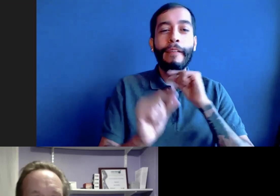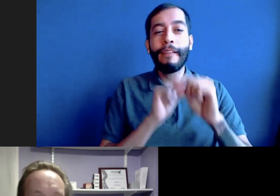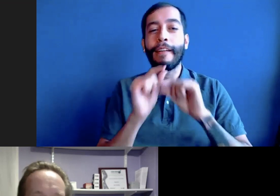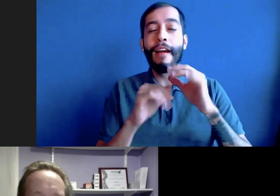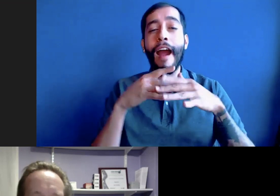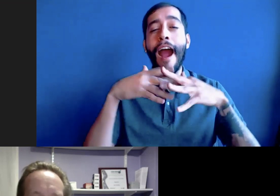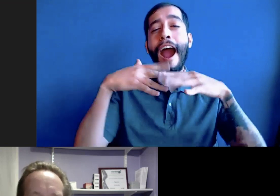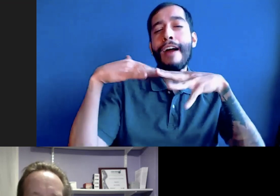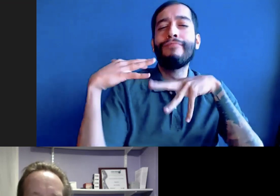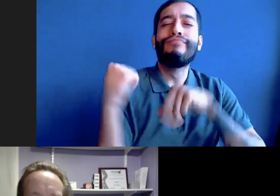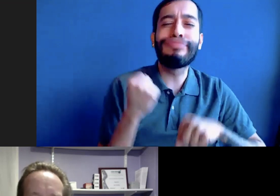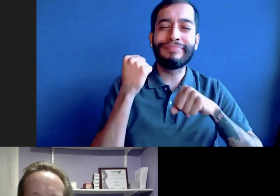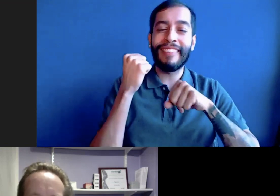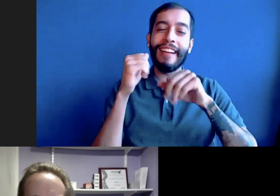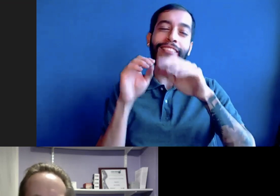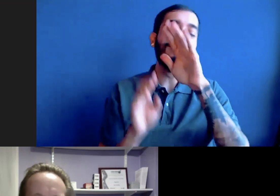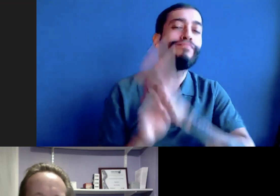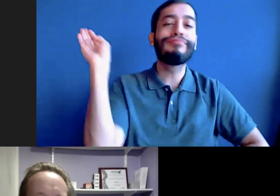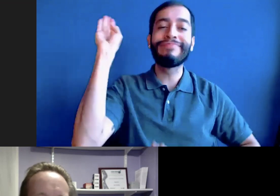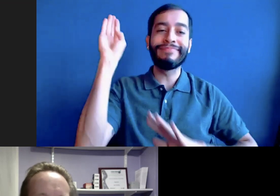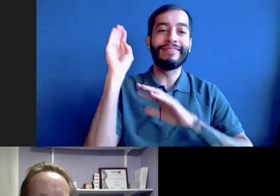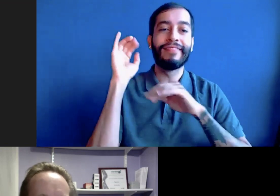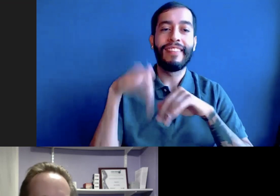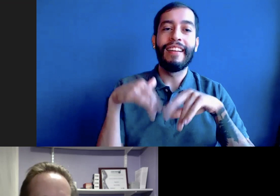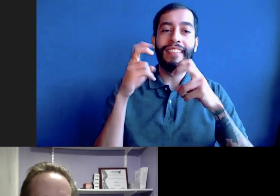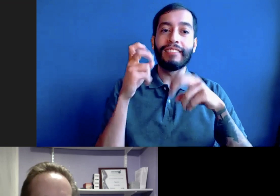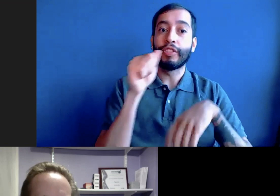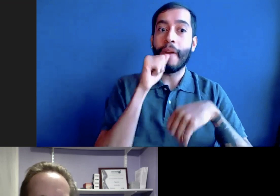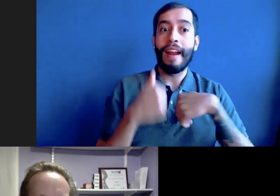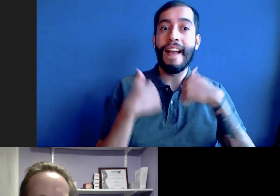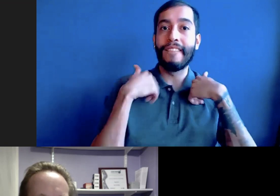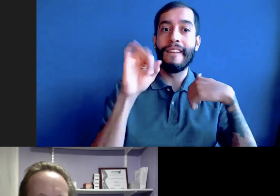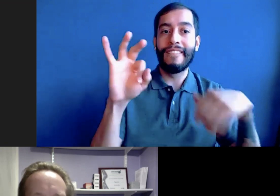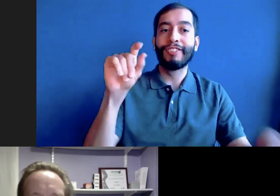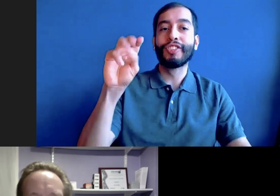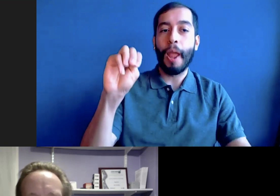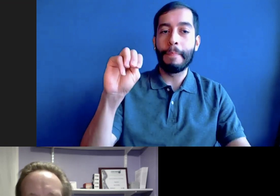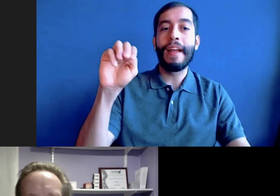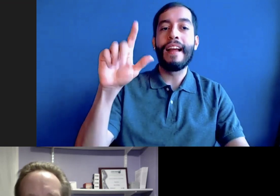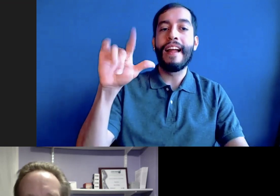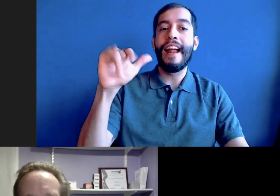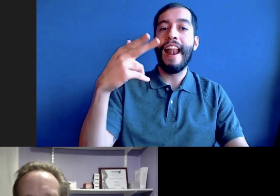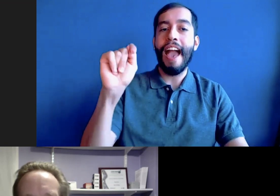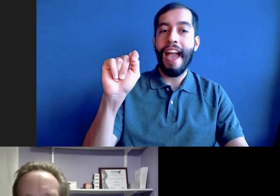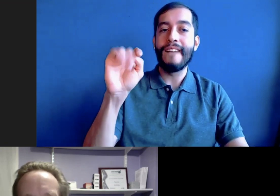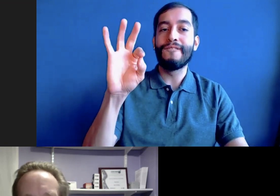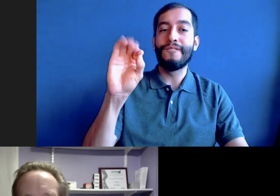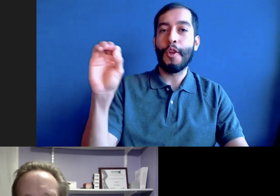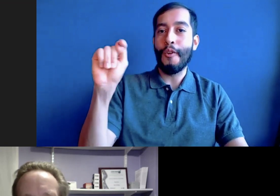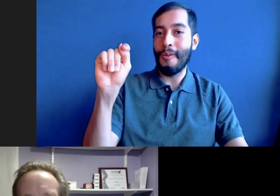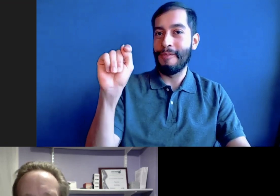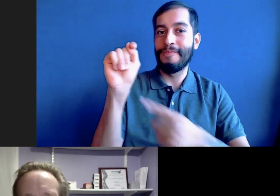Life of Tom Lightfoot. I like that, the idea of it being kind of that kind of group effort and how it kind of